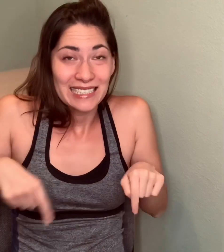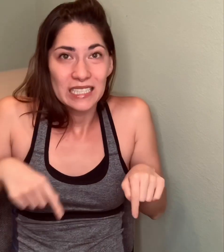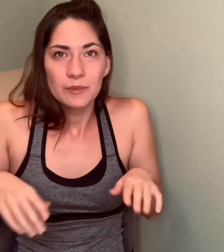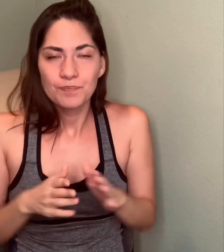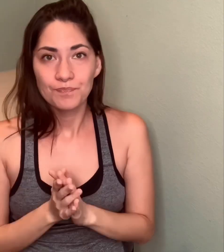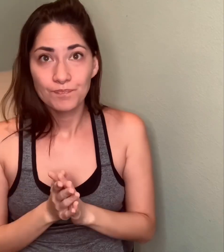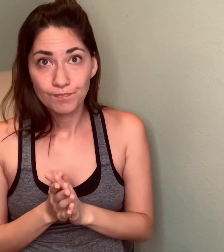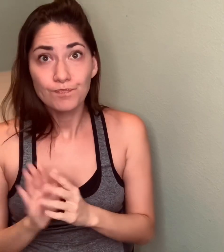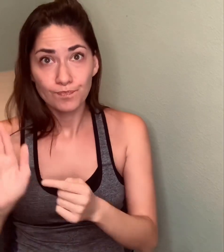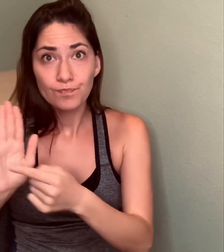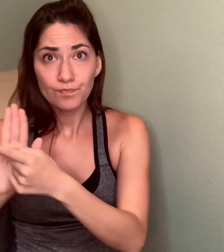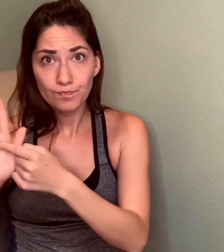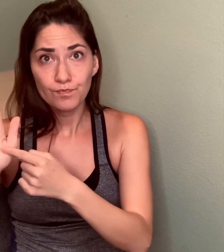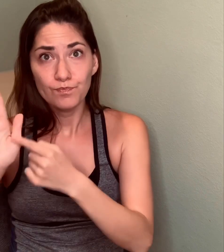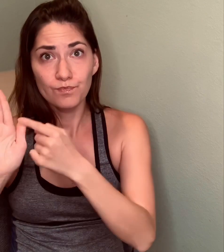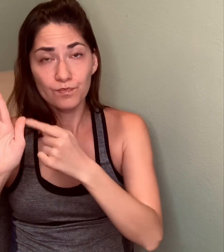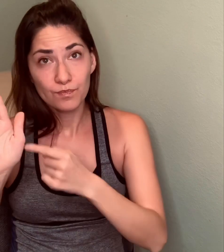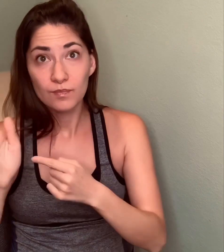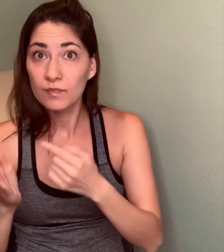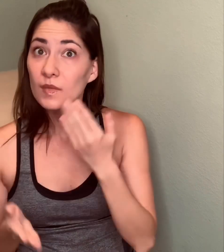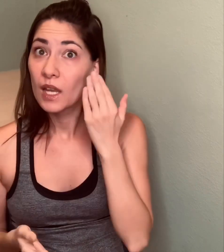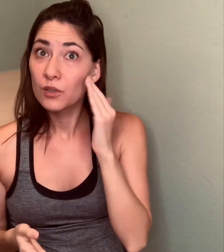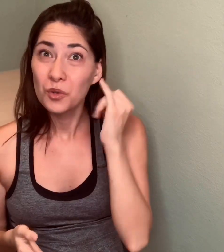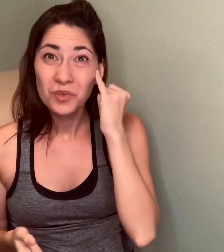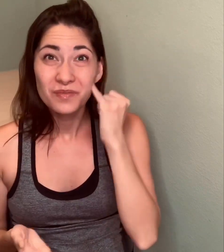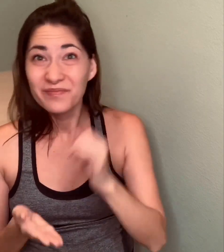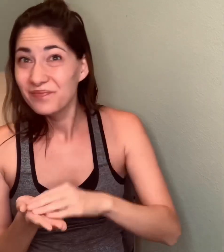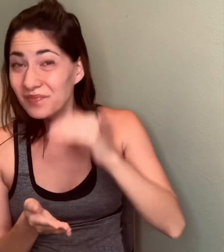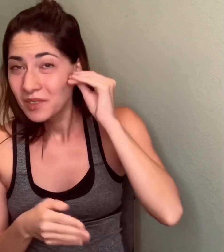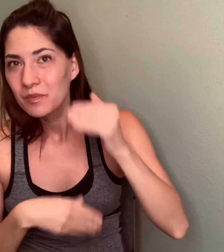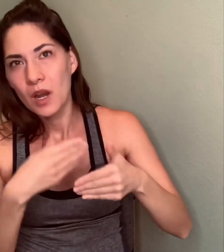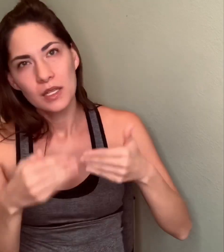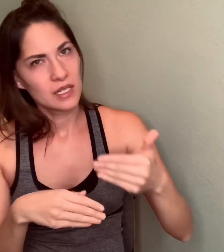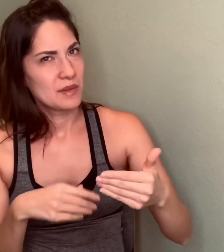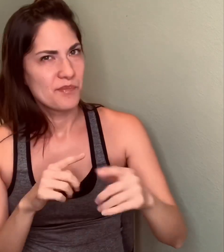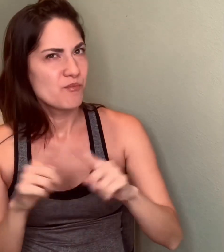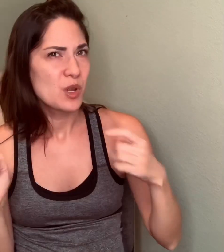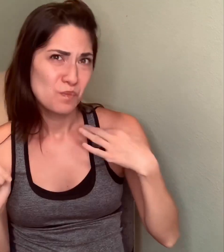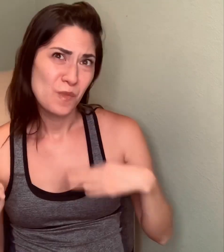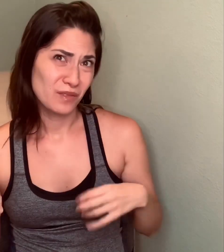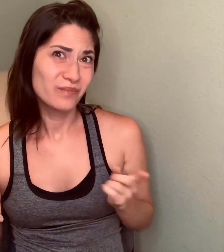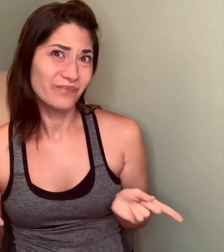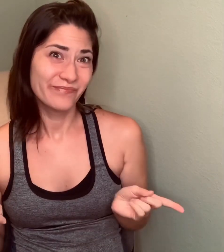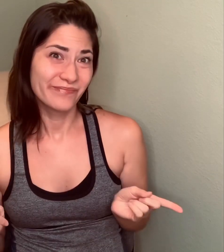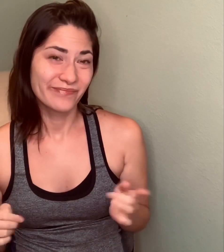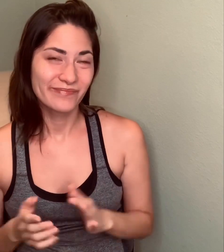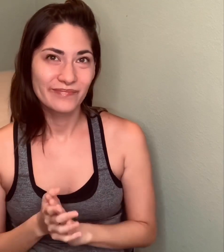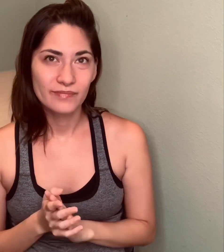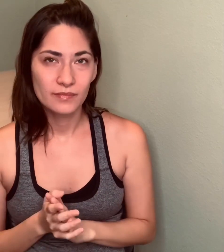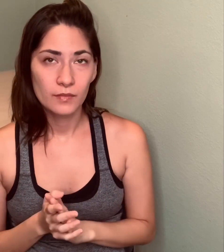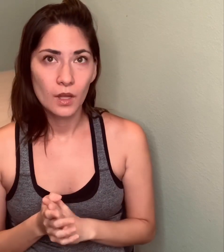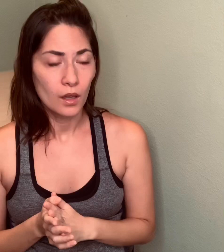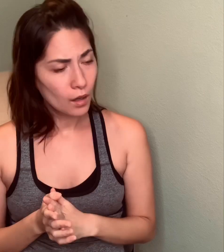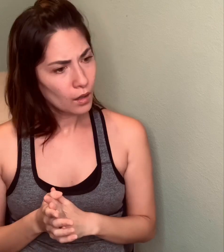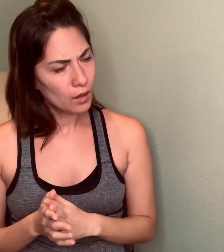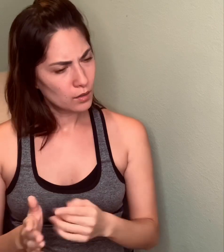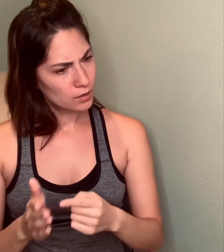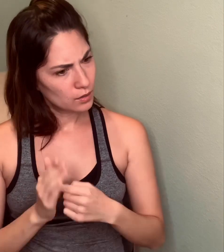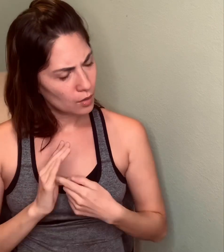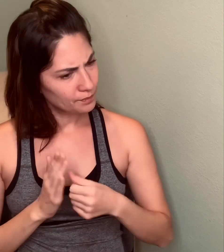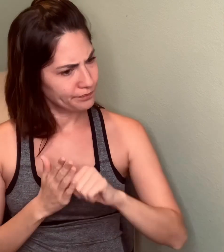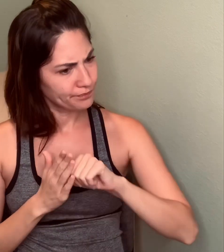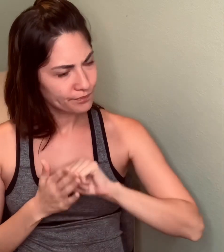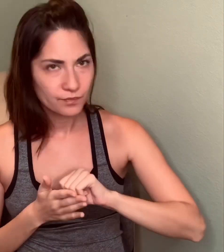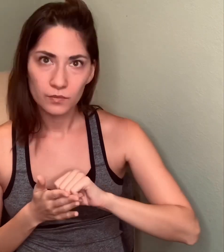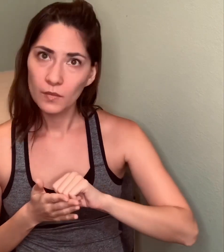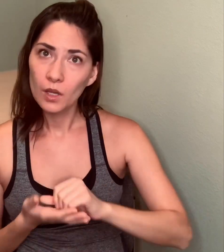what he's learning in this process, but it's probably helping and benefiting so much. But it really solidifies and